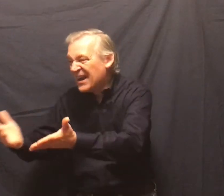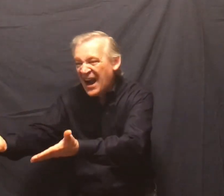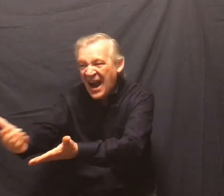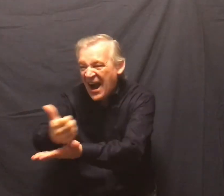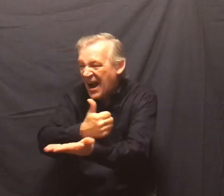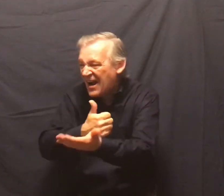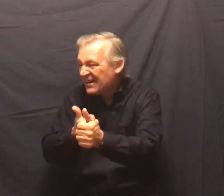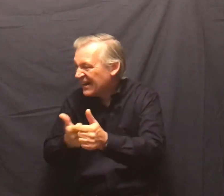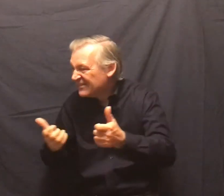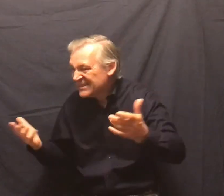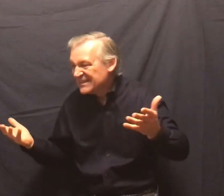"Sure," said George.